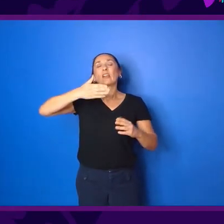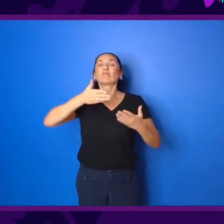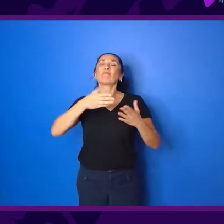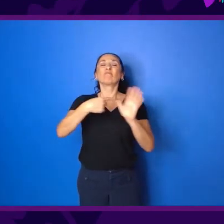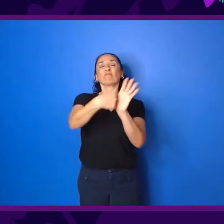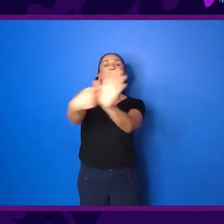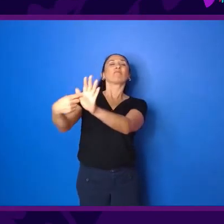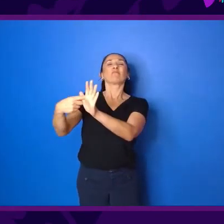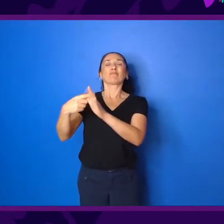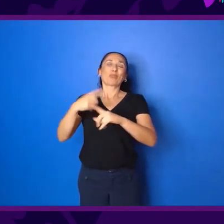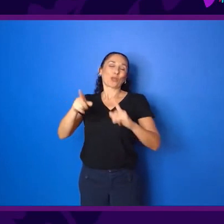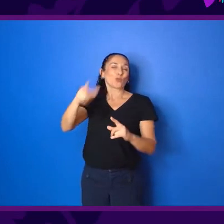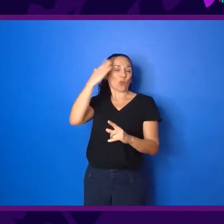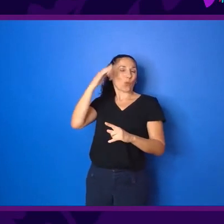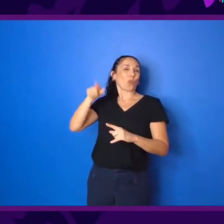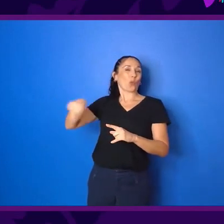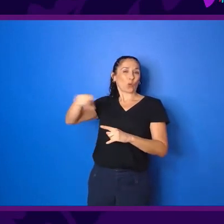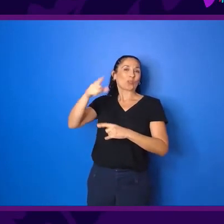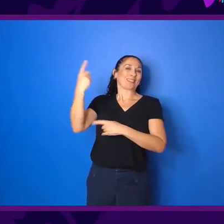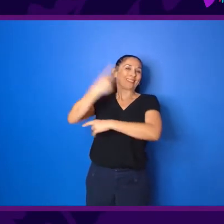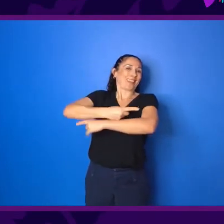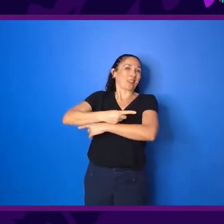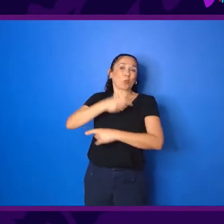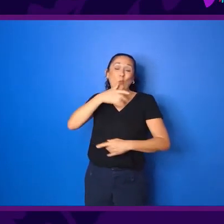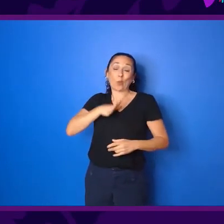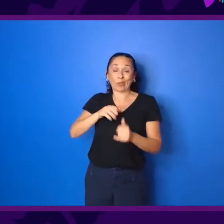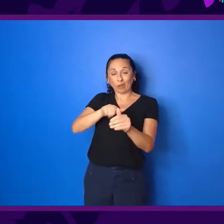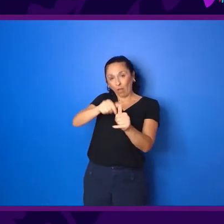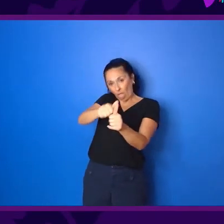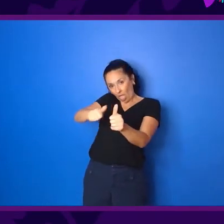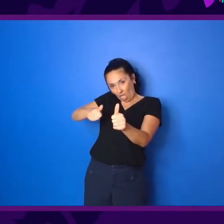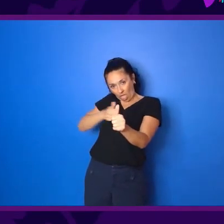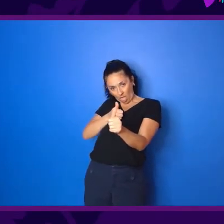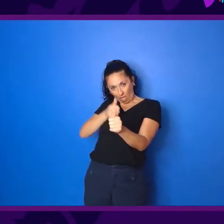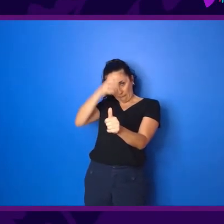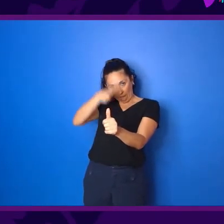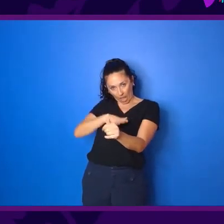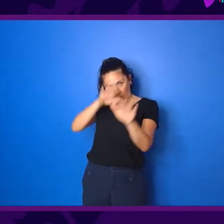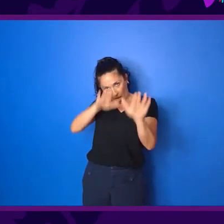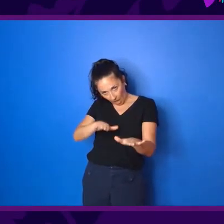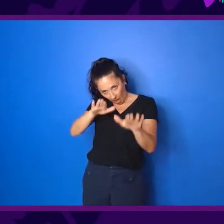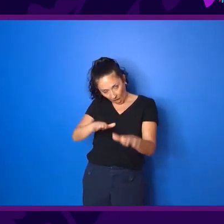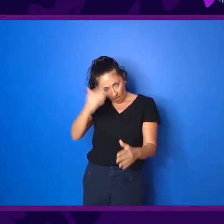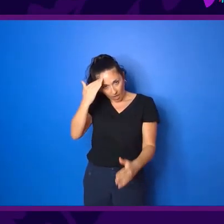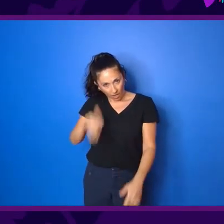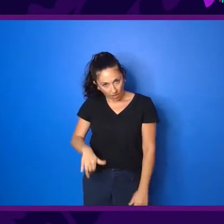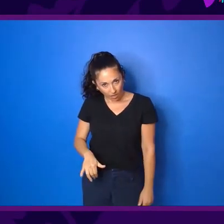women really could step up and be forward. Oh yeah, right, 1965, that's when that